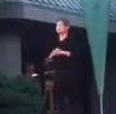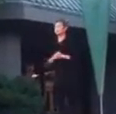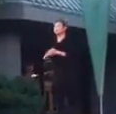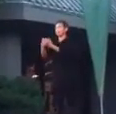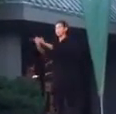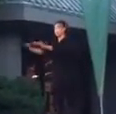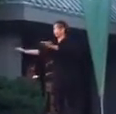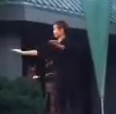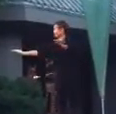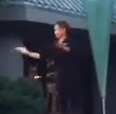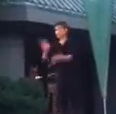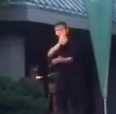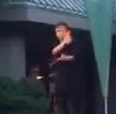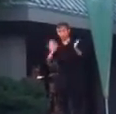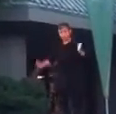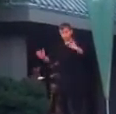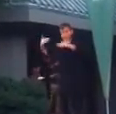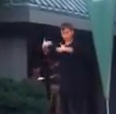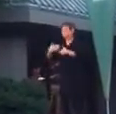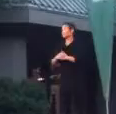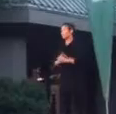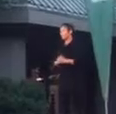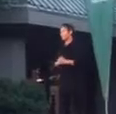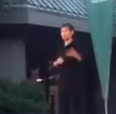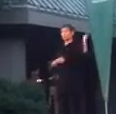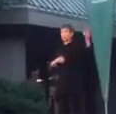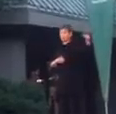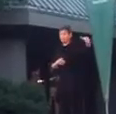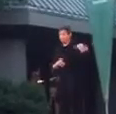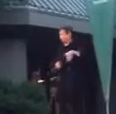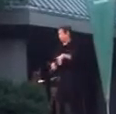me. Here is your room.